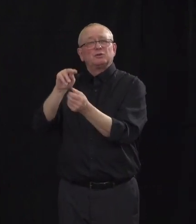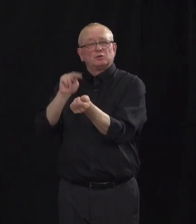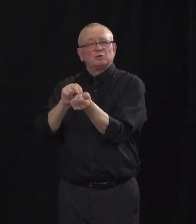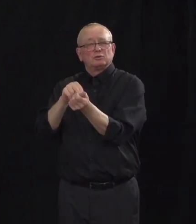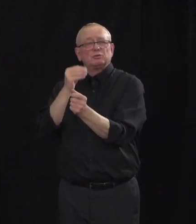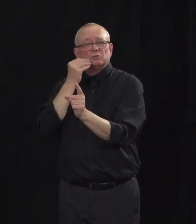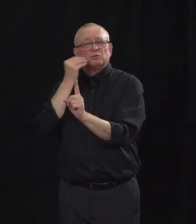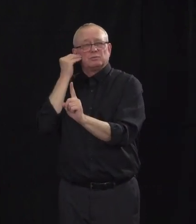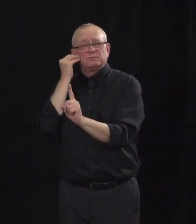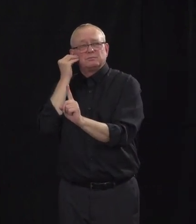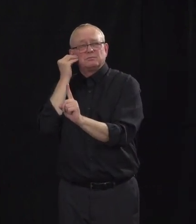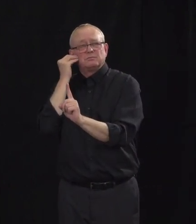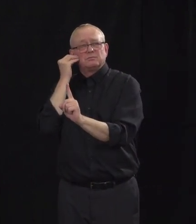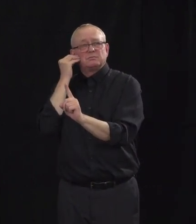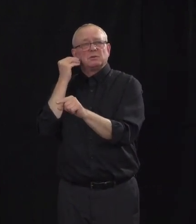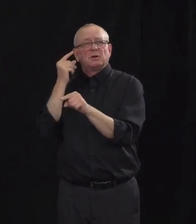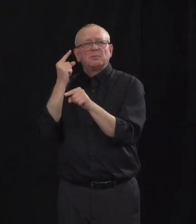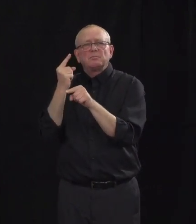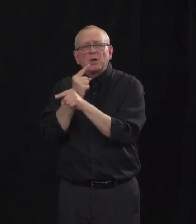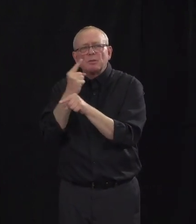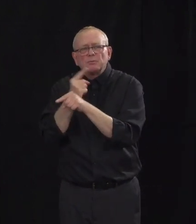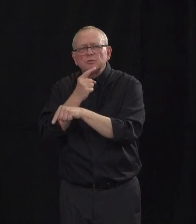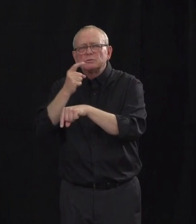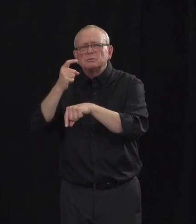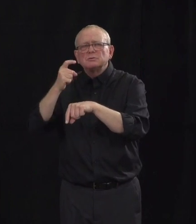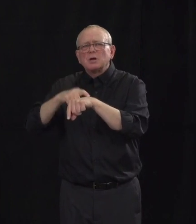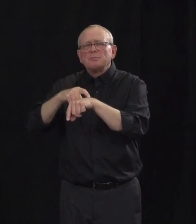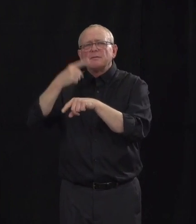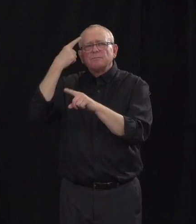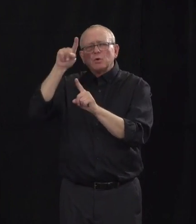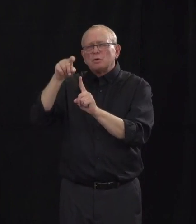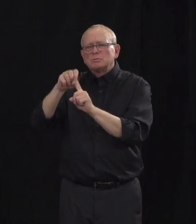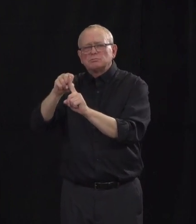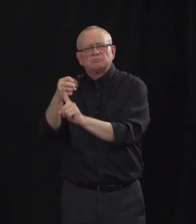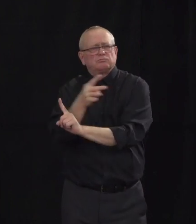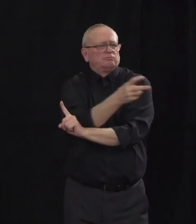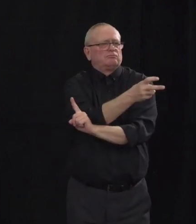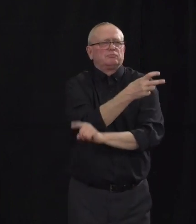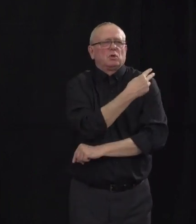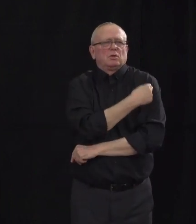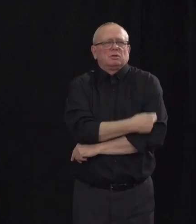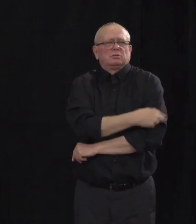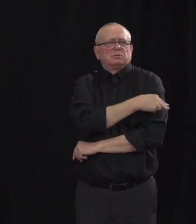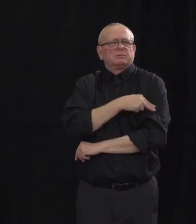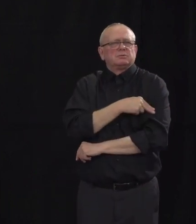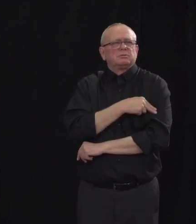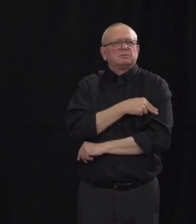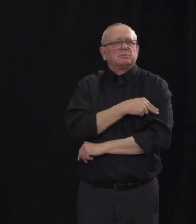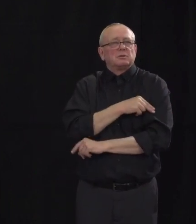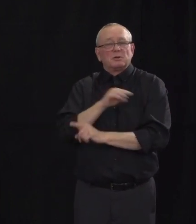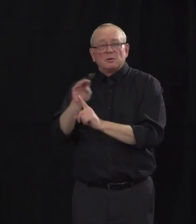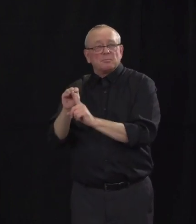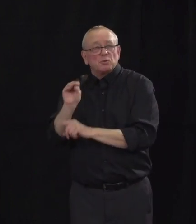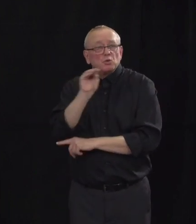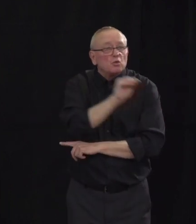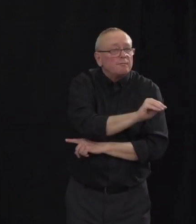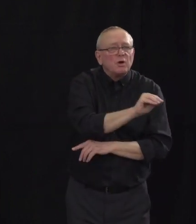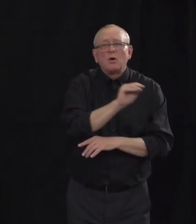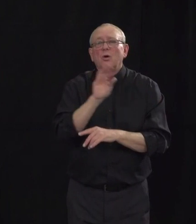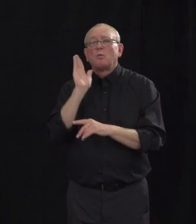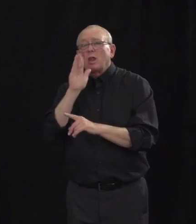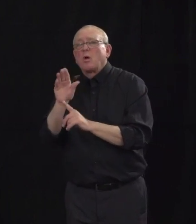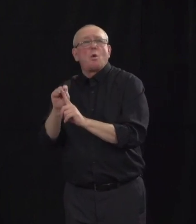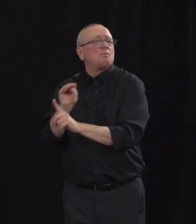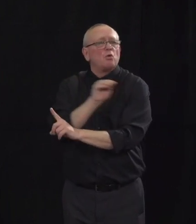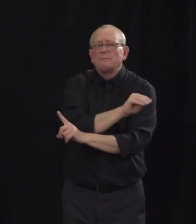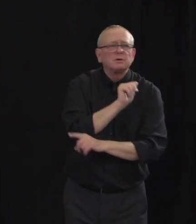whether there is any best practice around that? What are the advantages and disadvantages to moving them? So